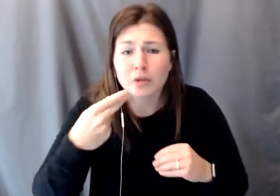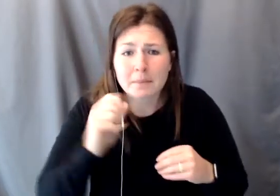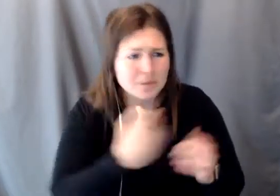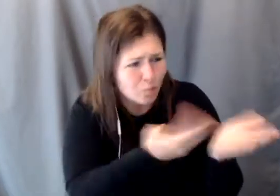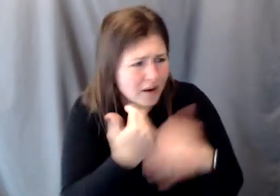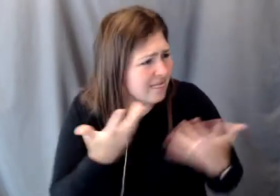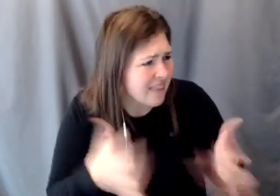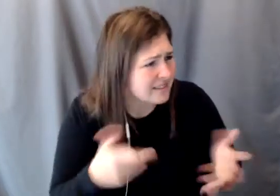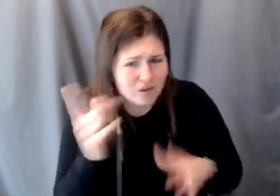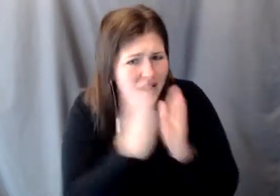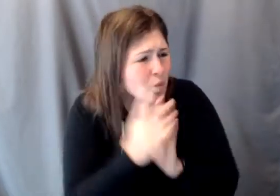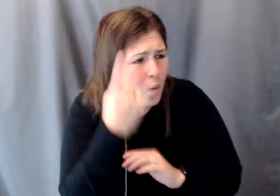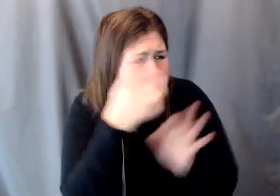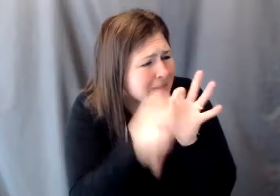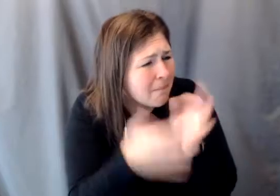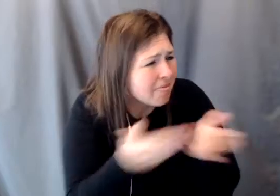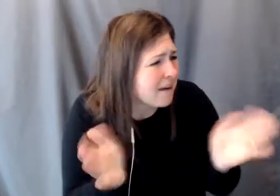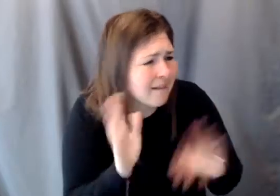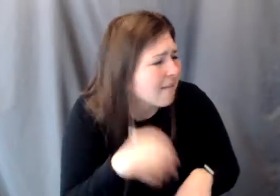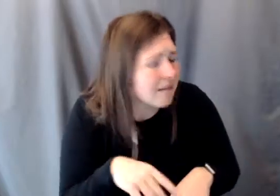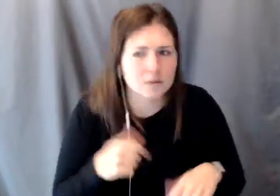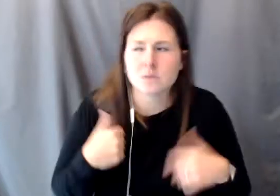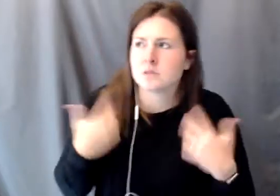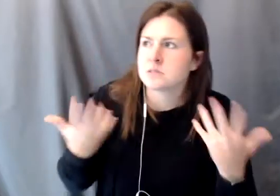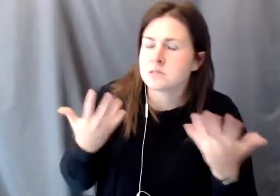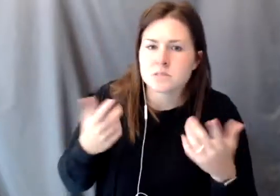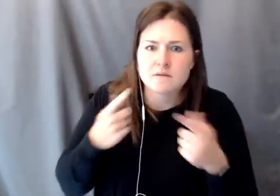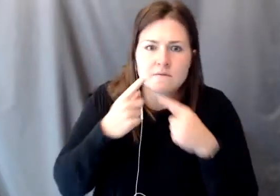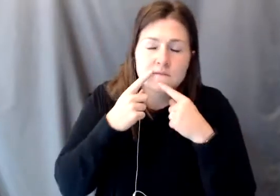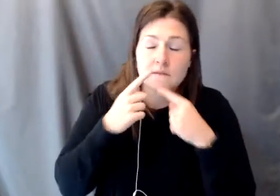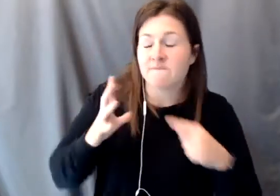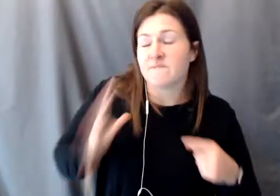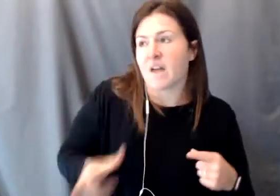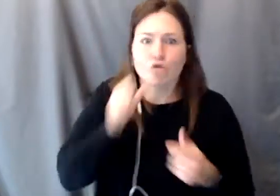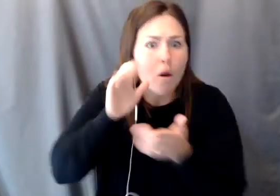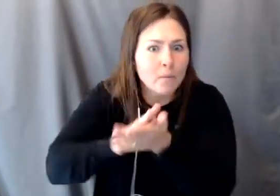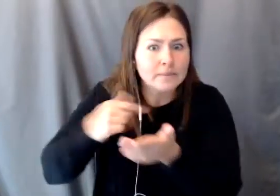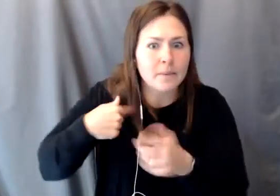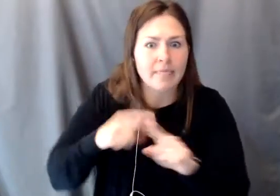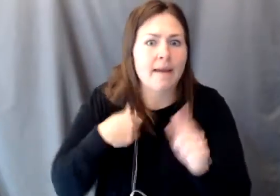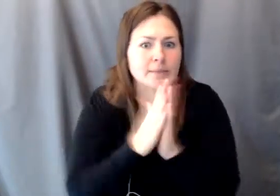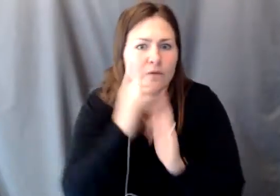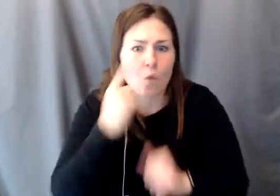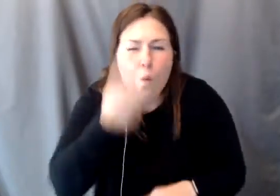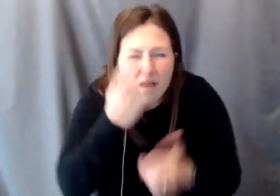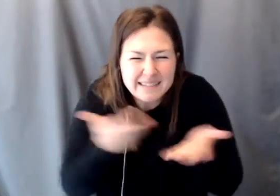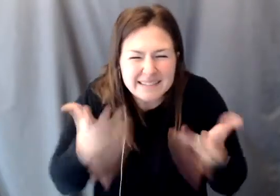7 years of bringing potato chips, one day my sister called and said, you know what, I have to work overtime,